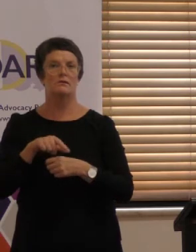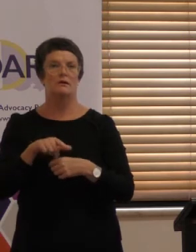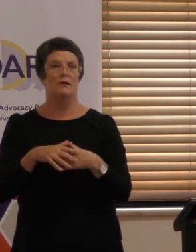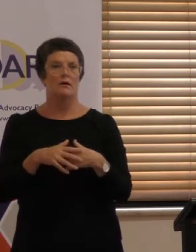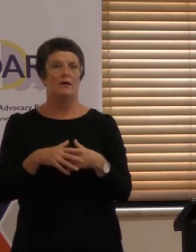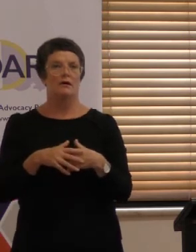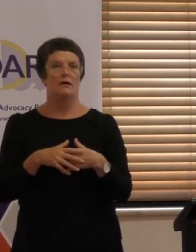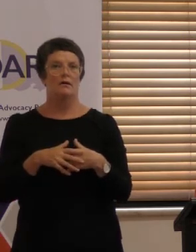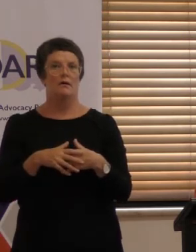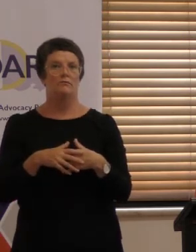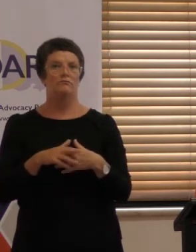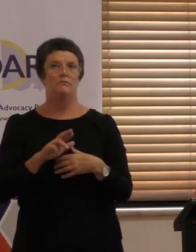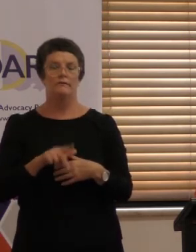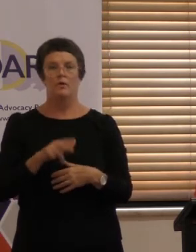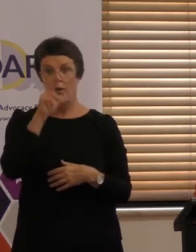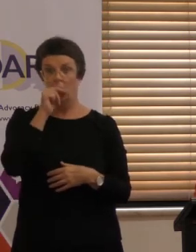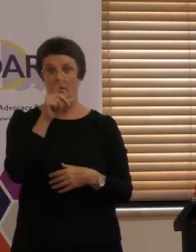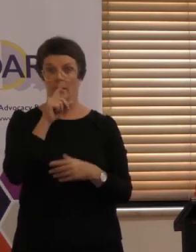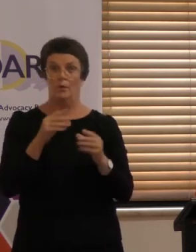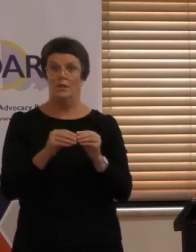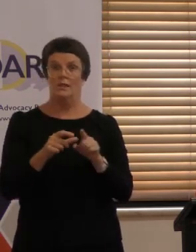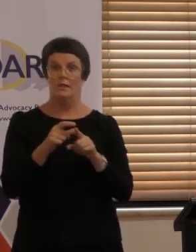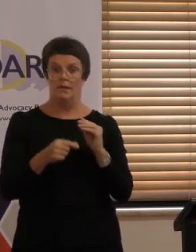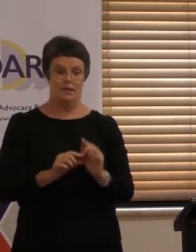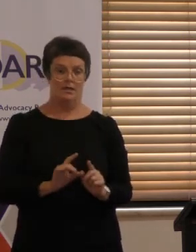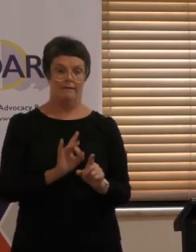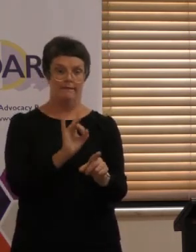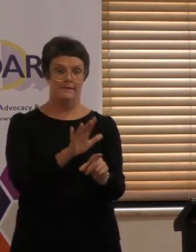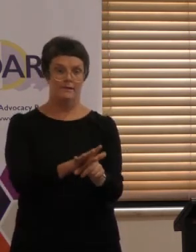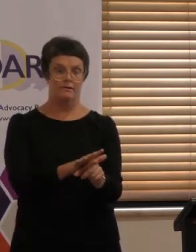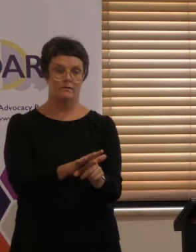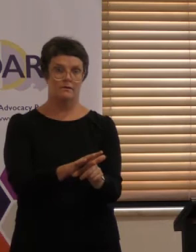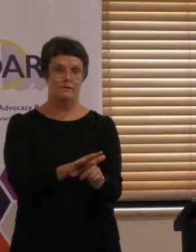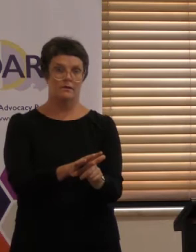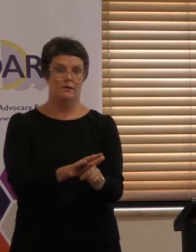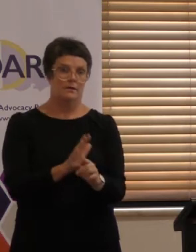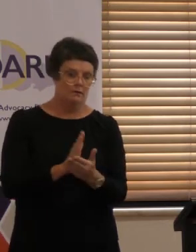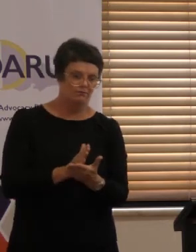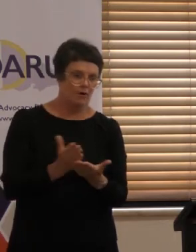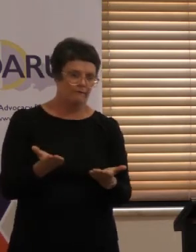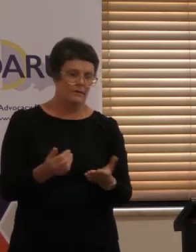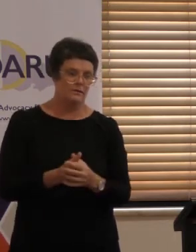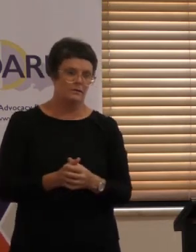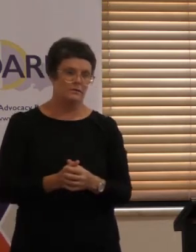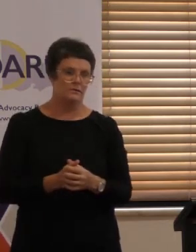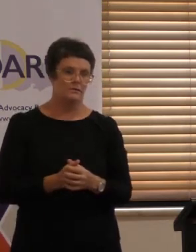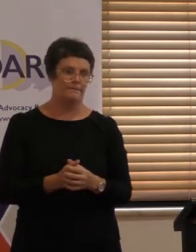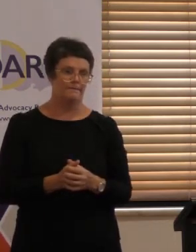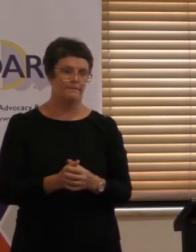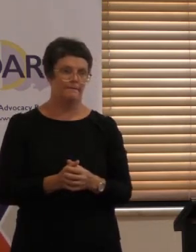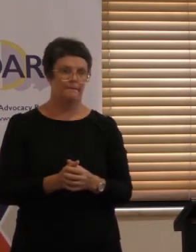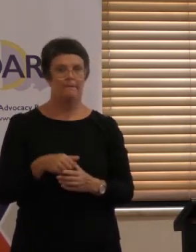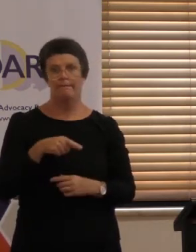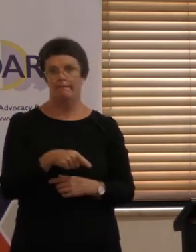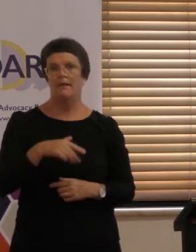disabilities themselves, there's a real, there's obviously an emphasis on wanting to stay